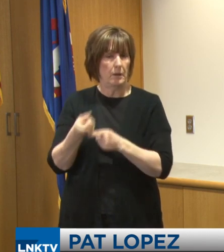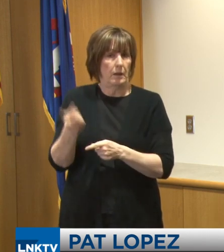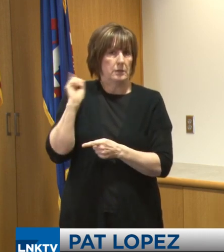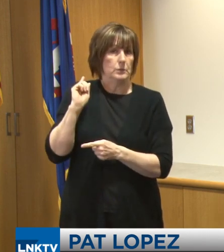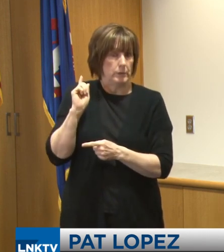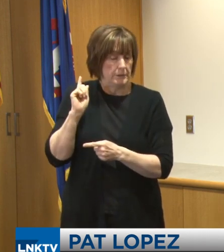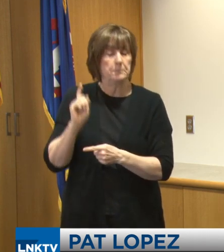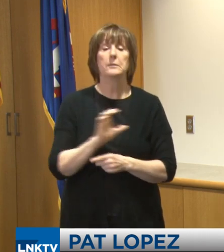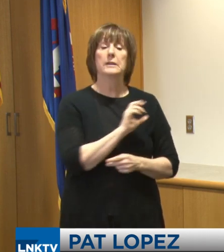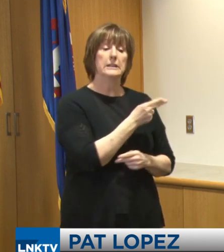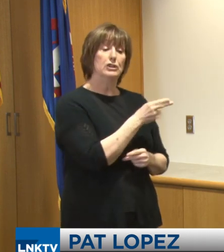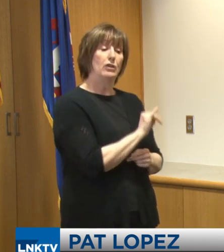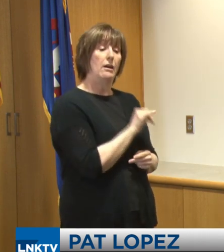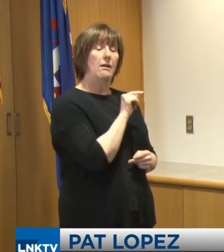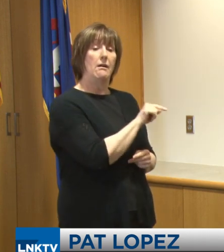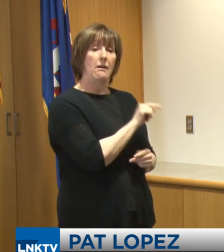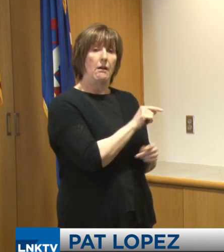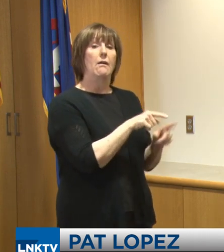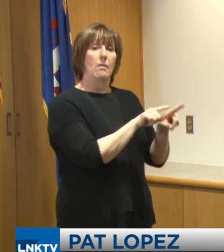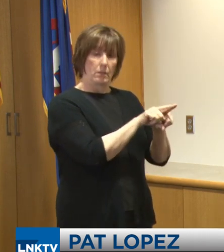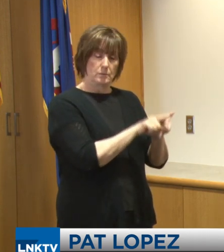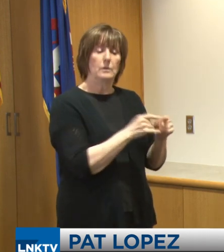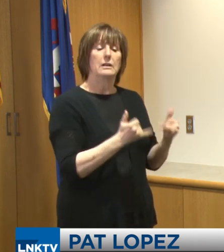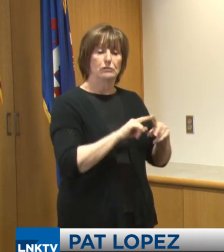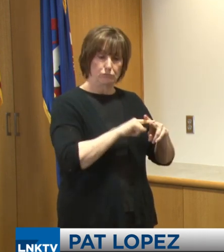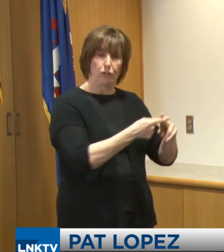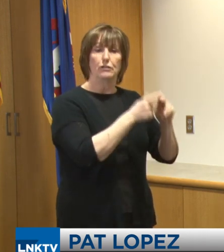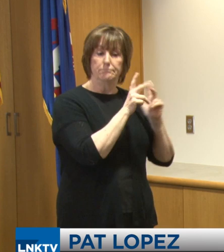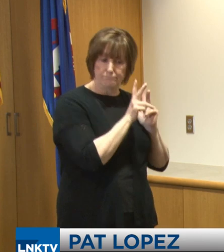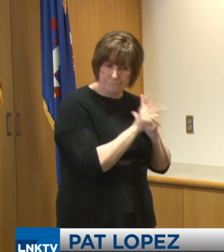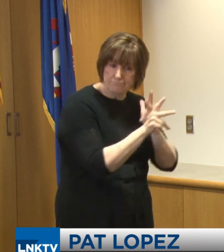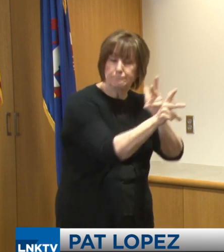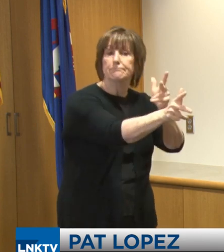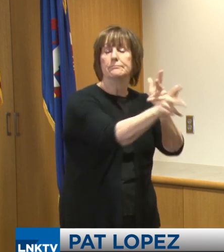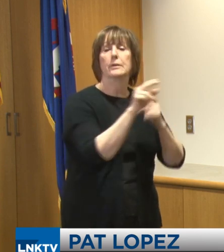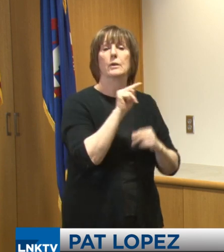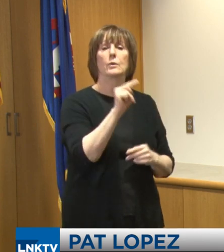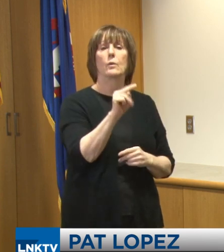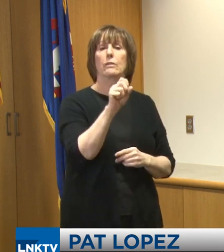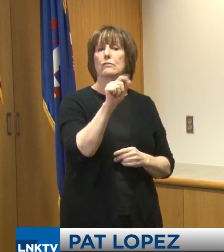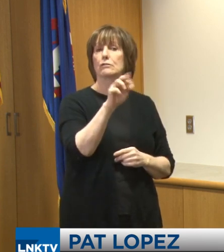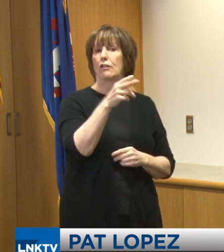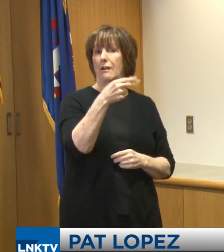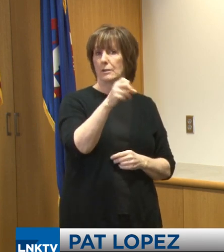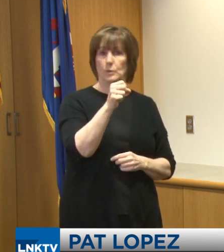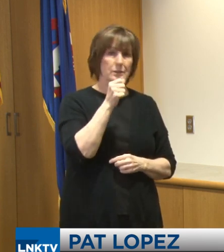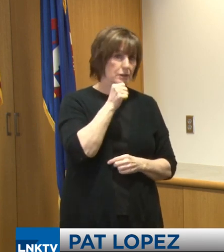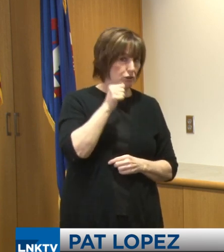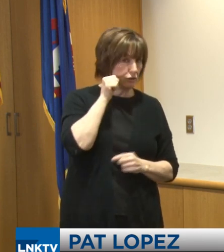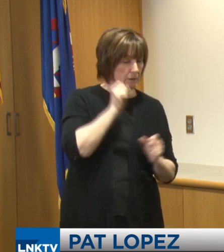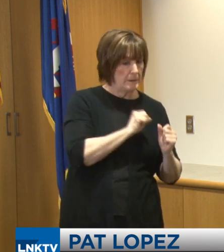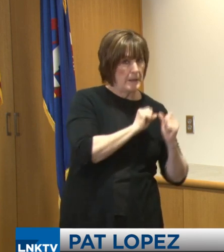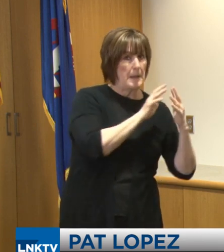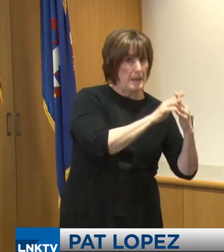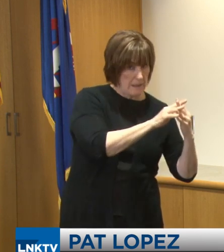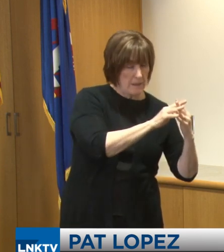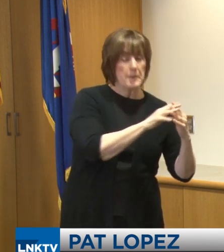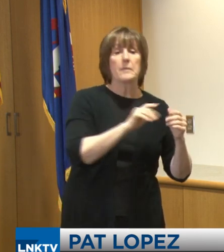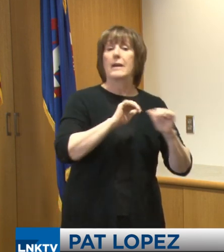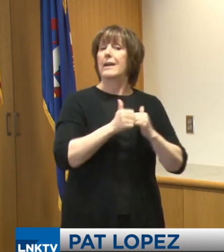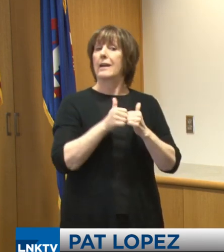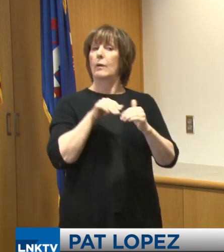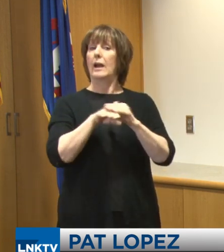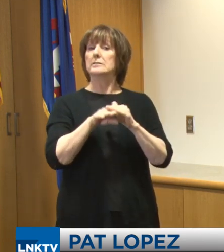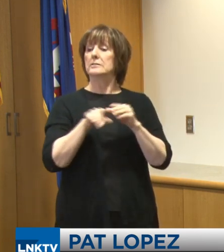week. CHI Health has also begun a drive-through testing site at North Star High School yesterday. Again, to access